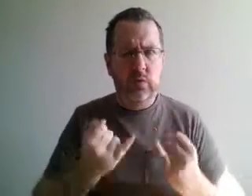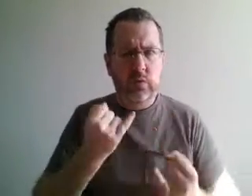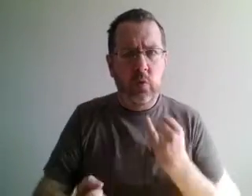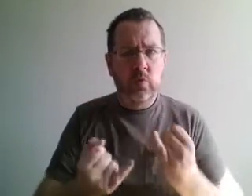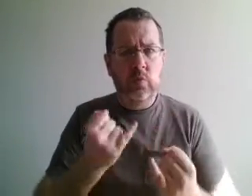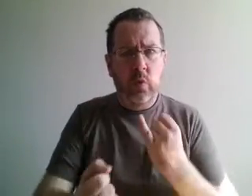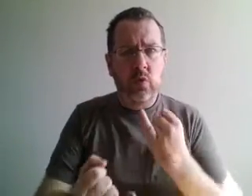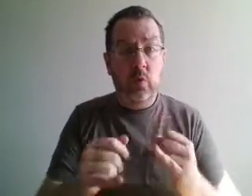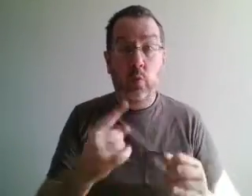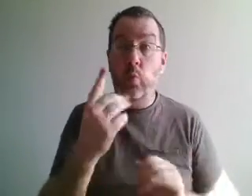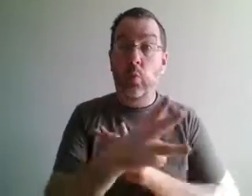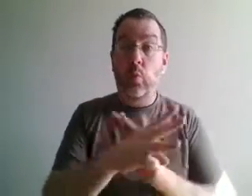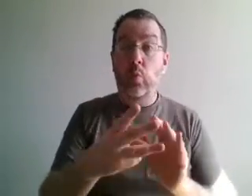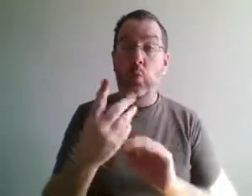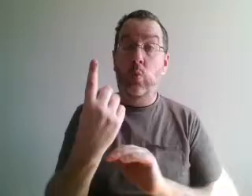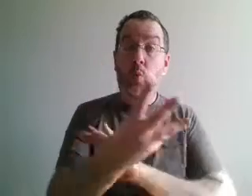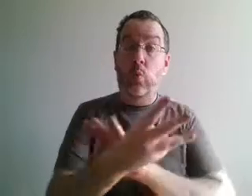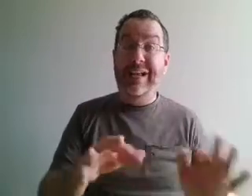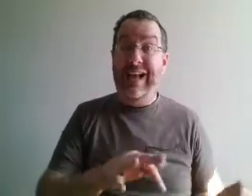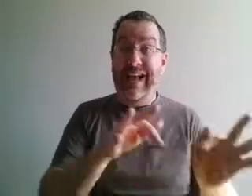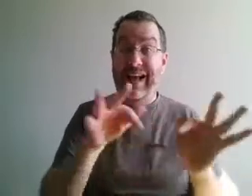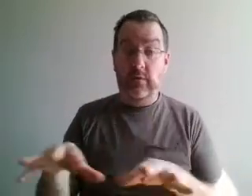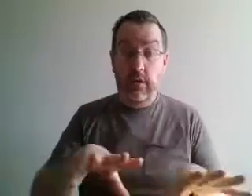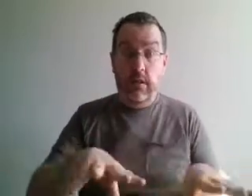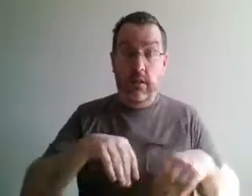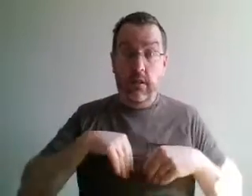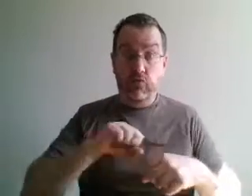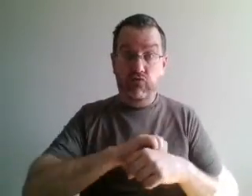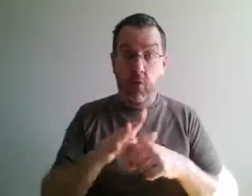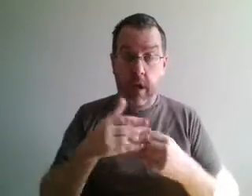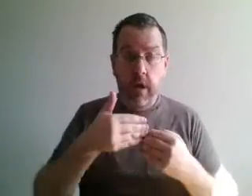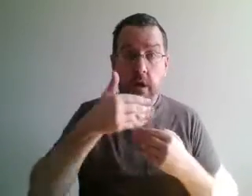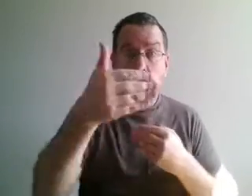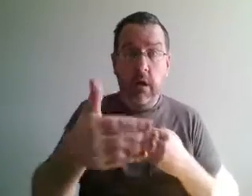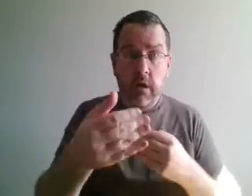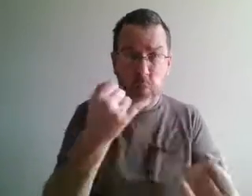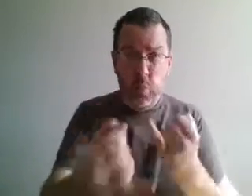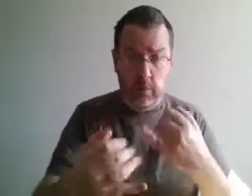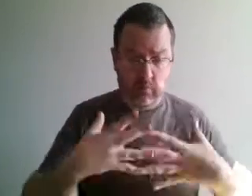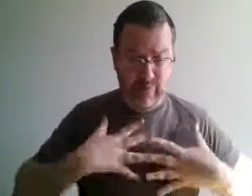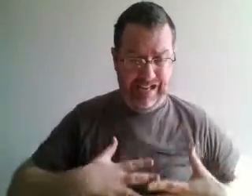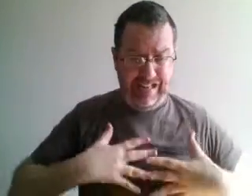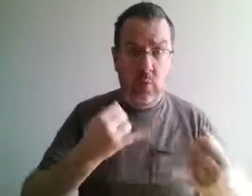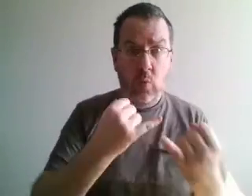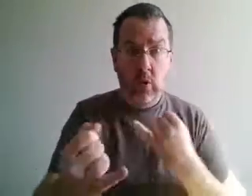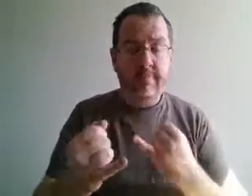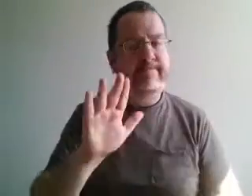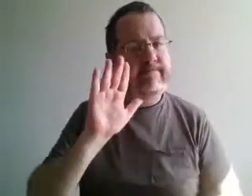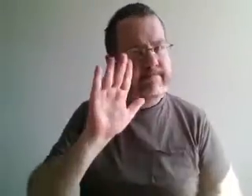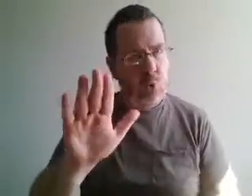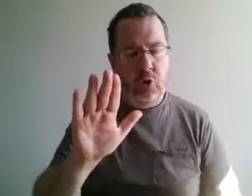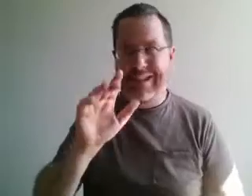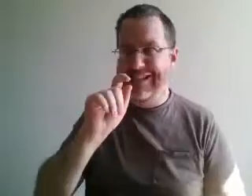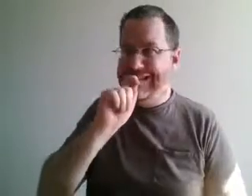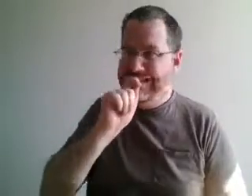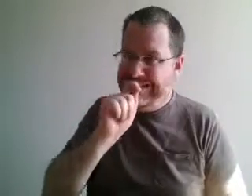so into having the infection, that it's very, very important that you bring that to the attention of your general